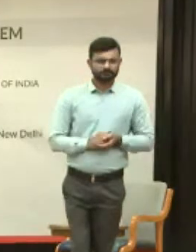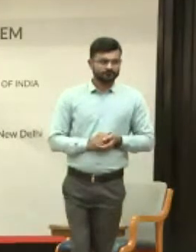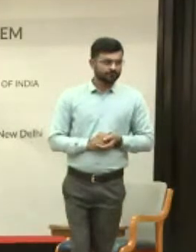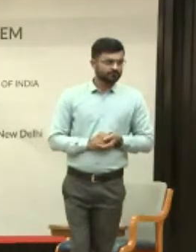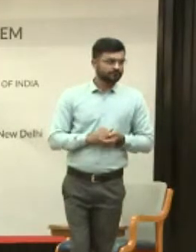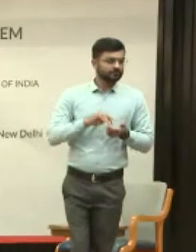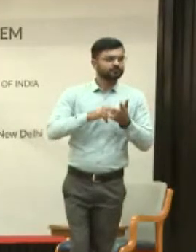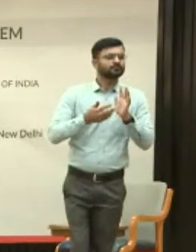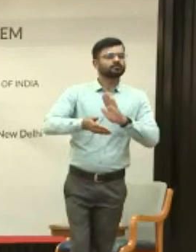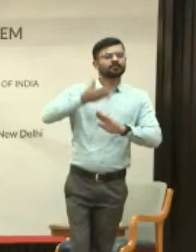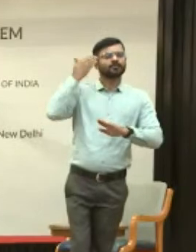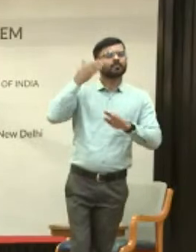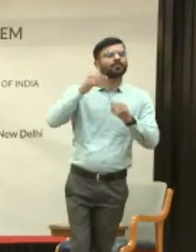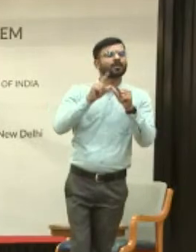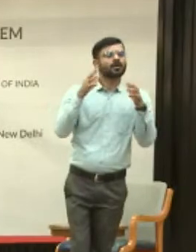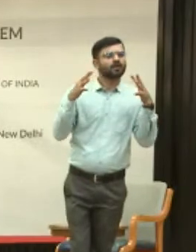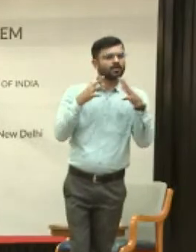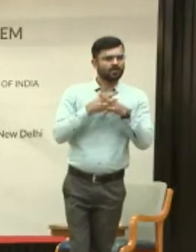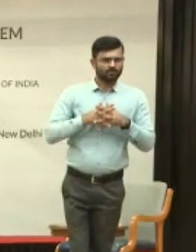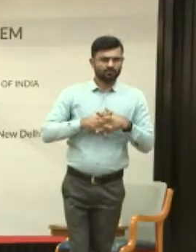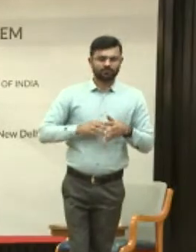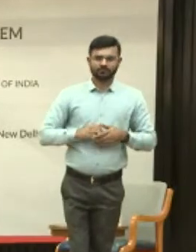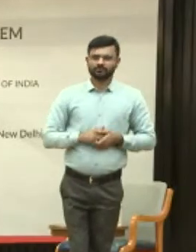that an old law